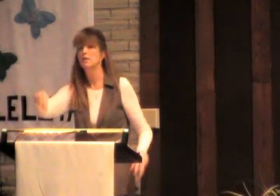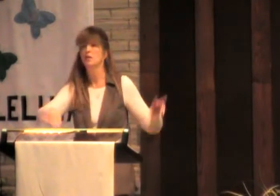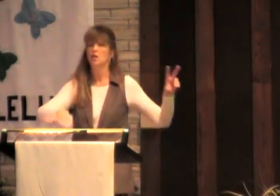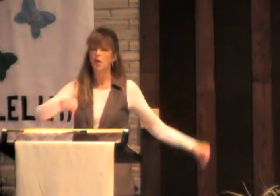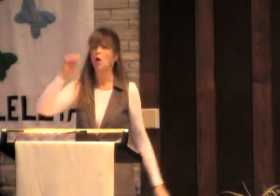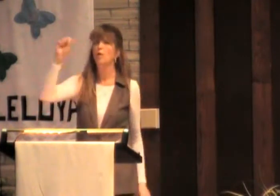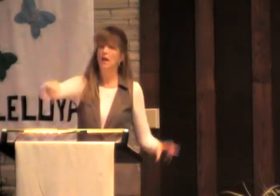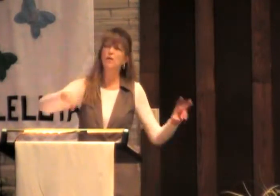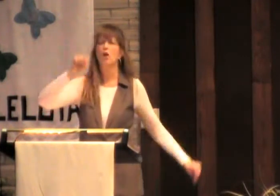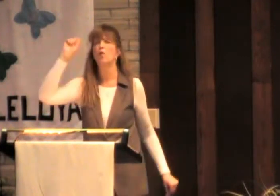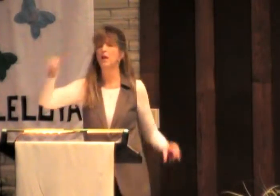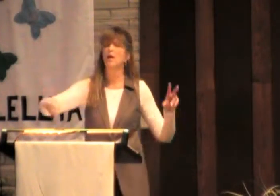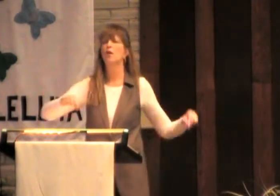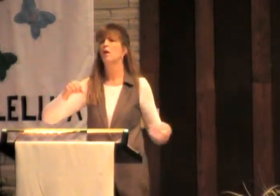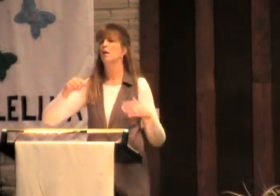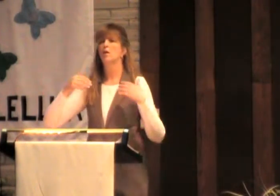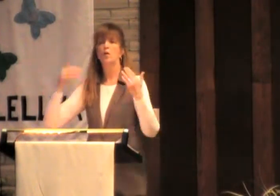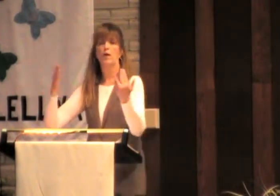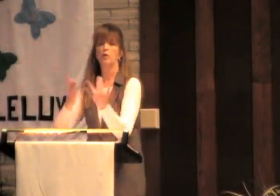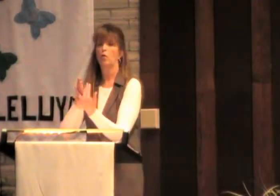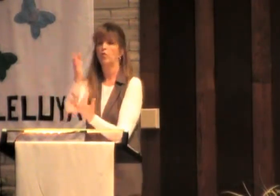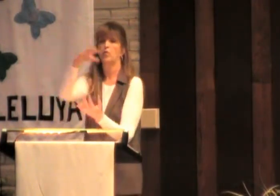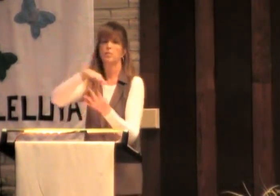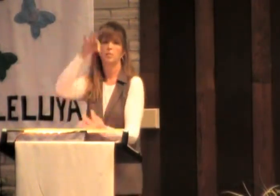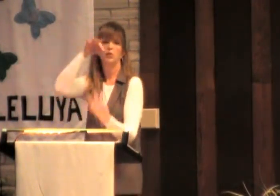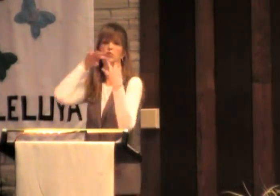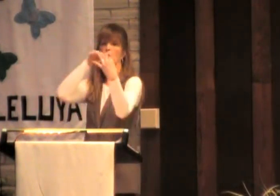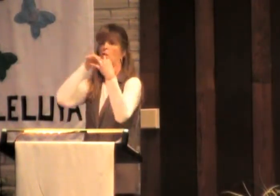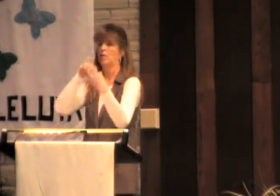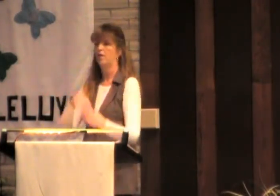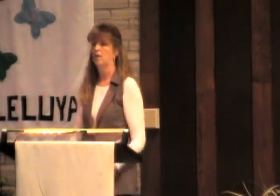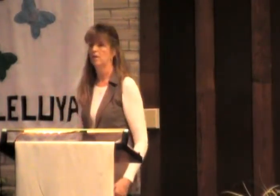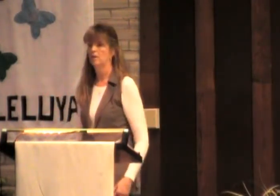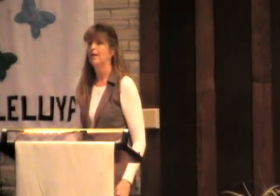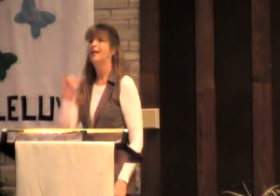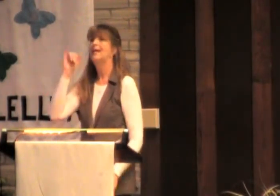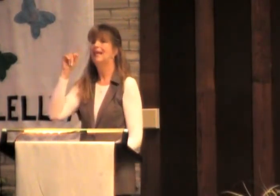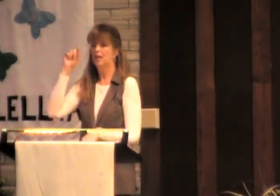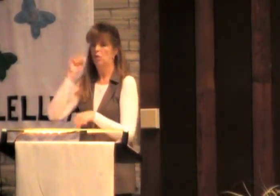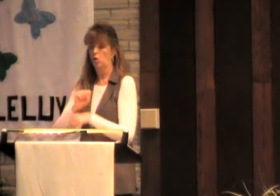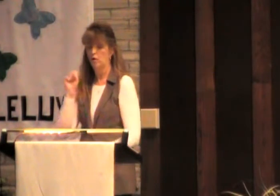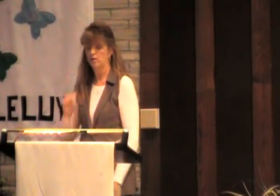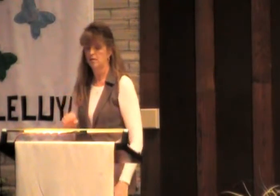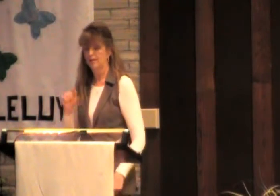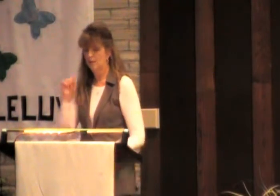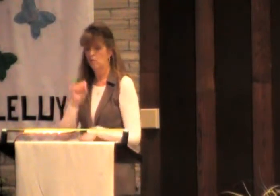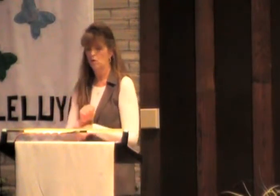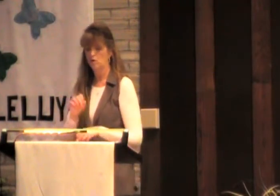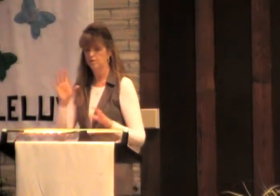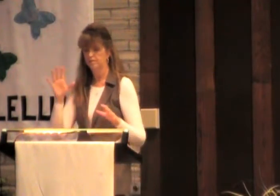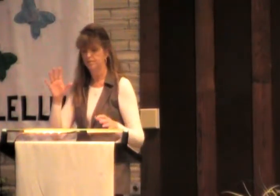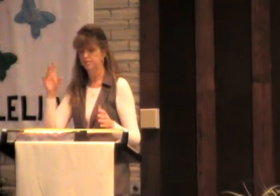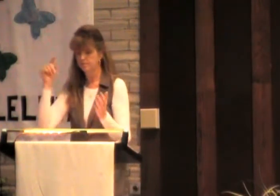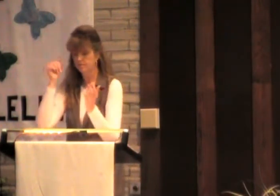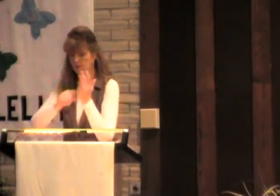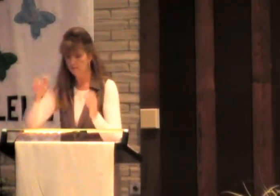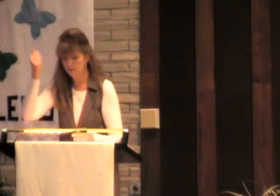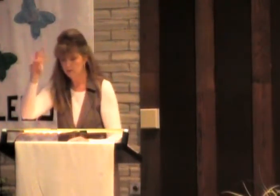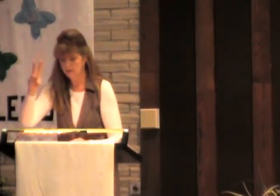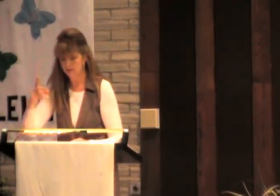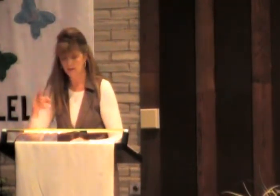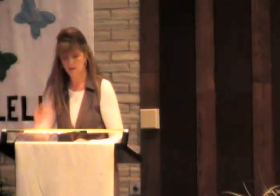you know, you just have to constantly say no to Satan and say yes to being positive through that person. It's spiritual warfare, but it will